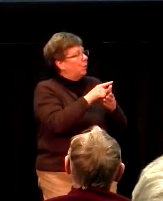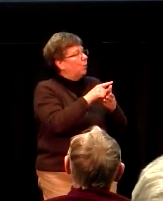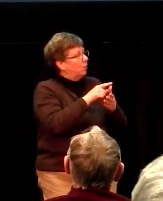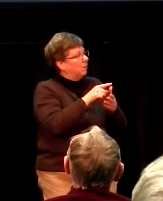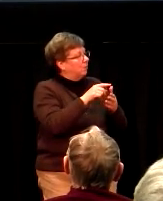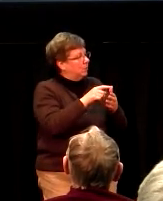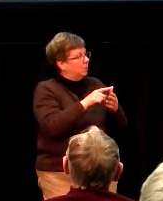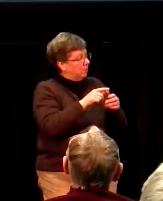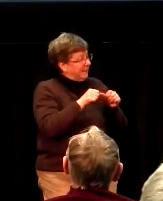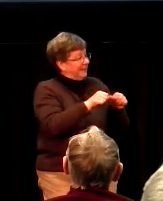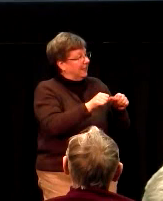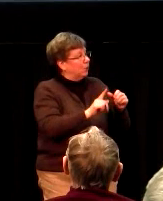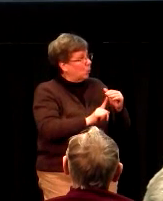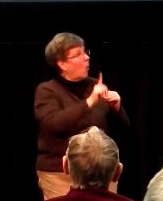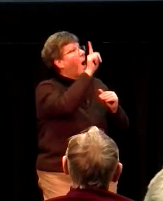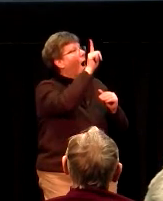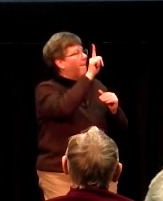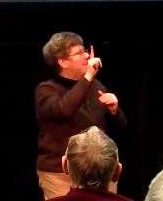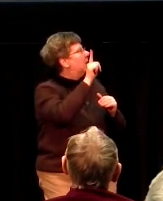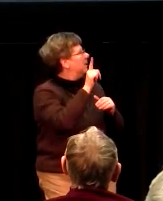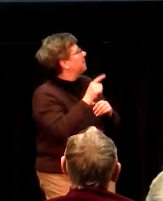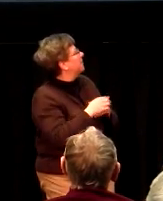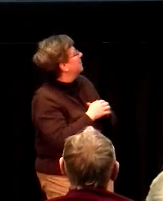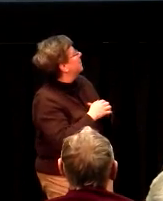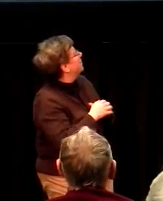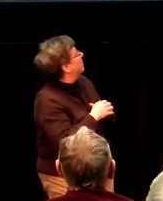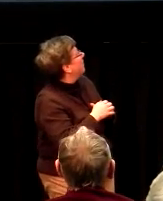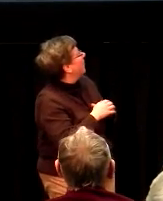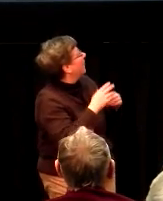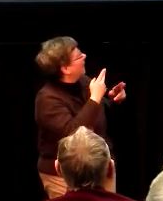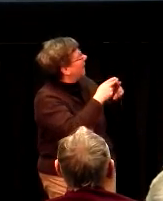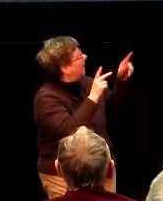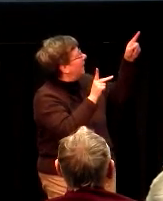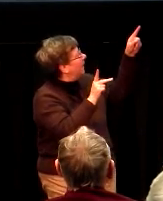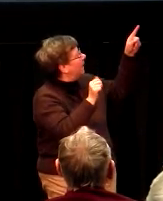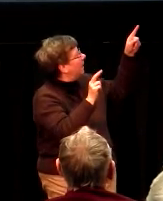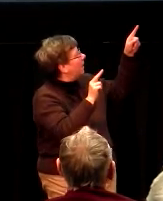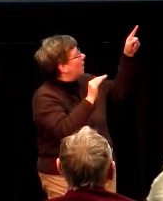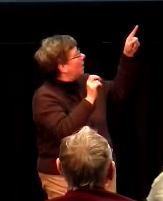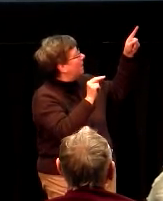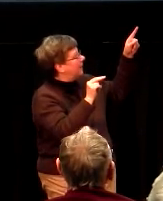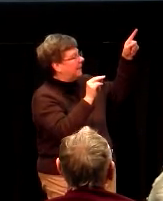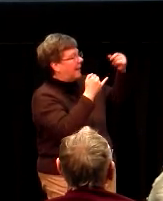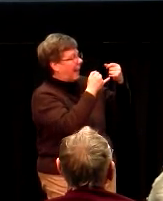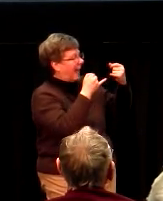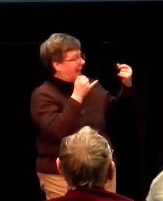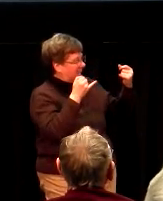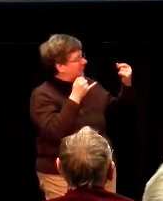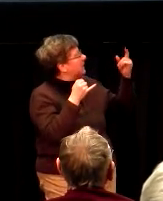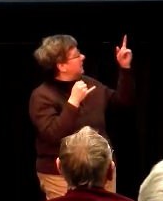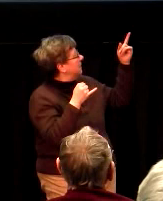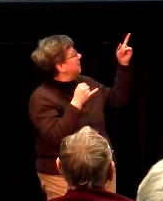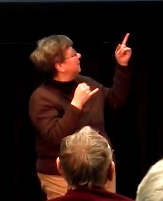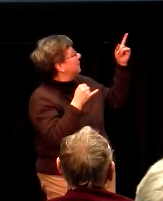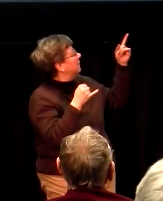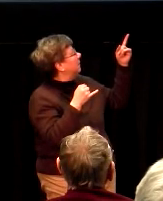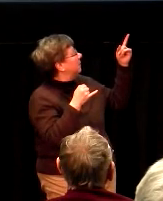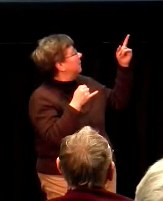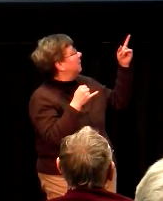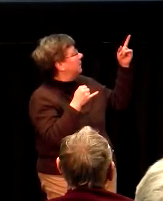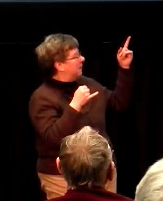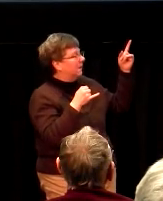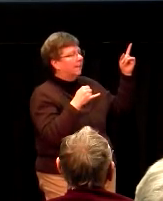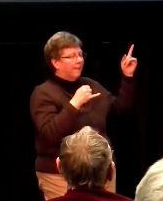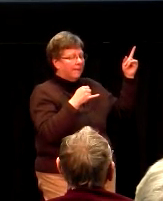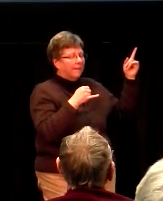This is typically referred to as the Kármán line, but depending who you're talking to, even Kármán, he'll give you a little